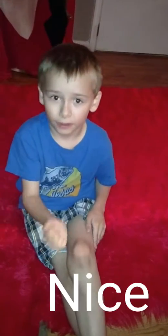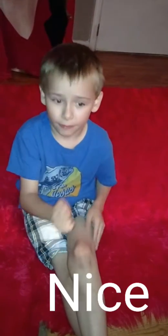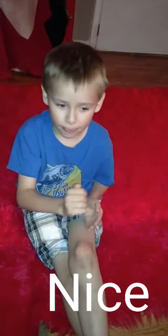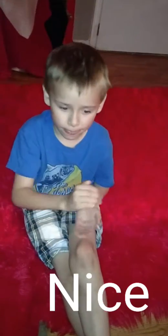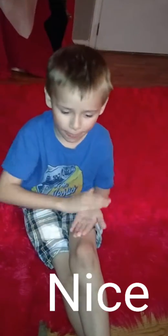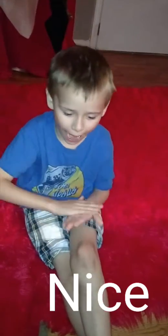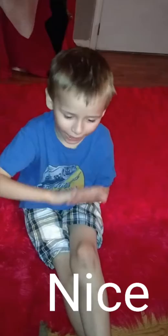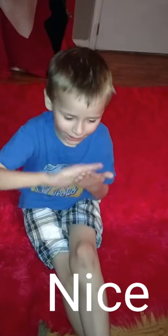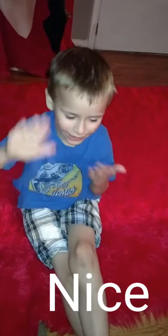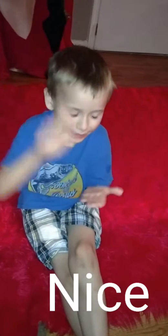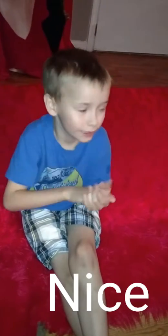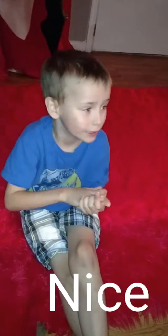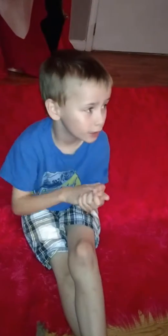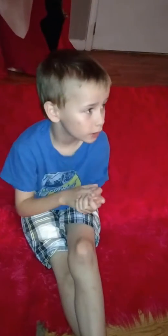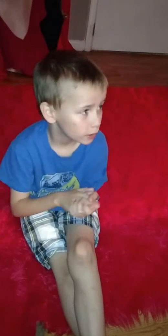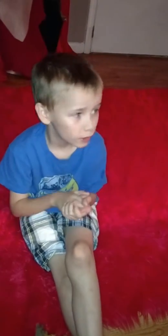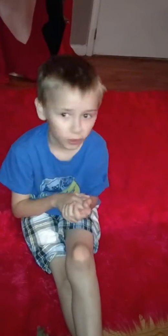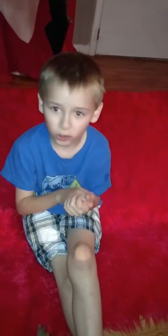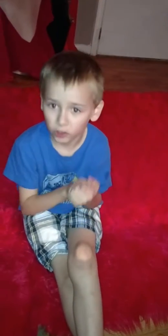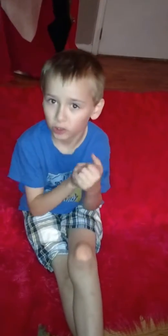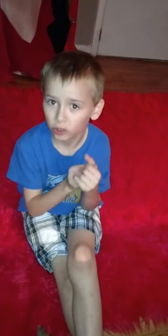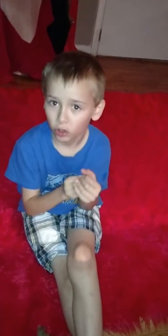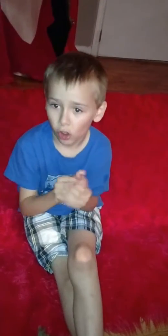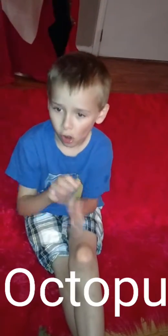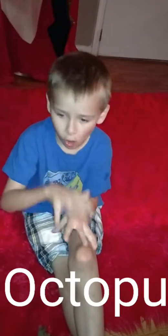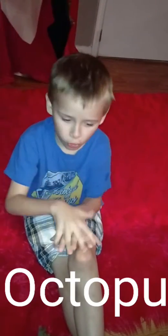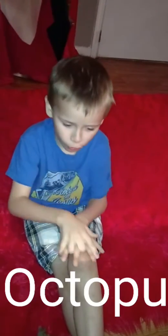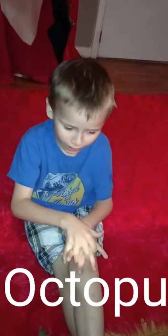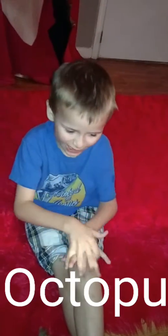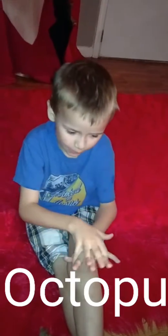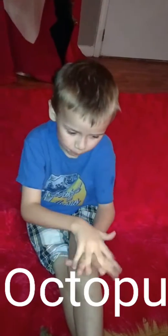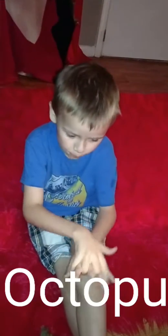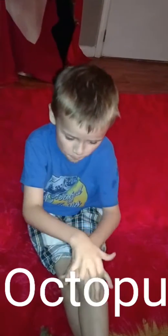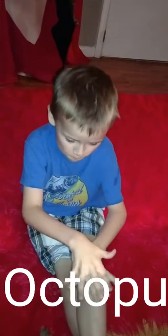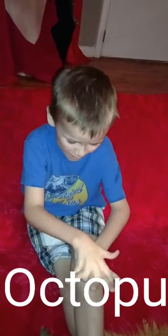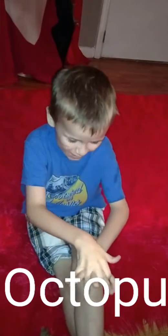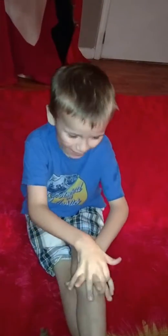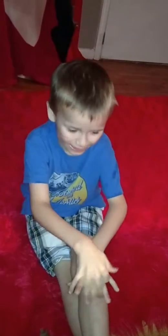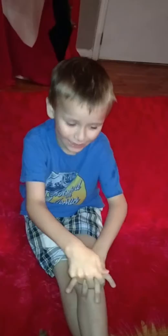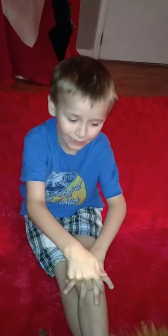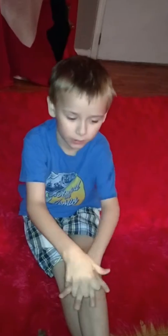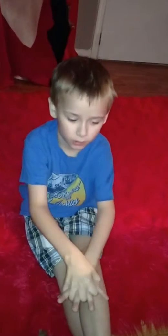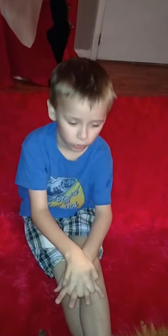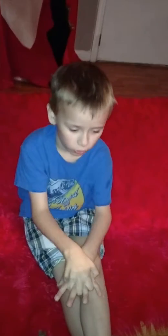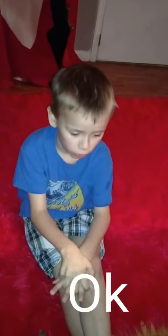sign octopus, sign okay,